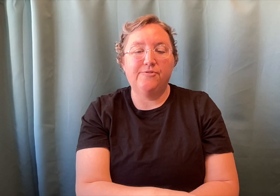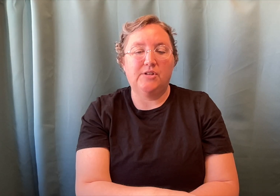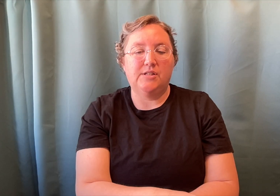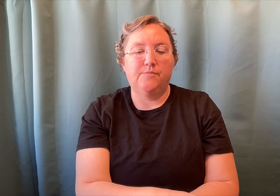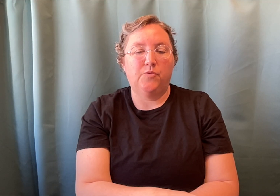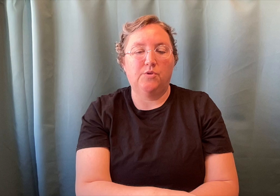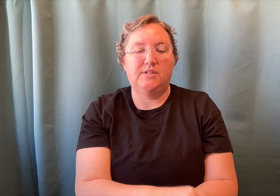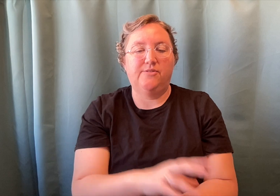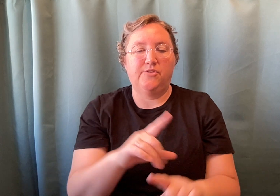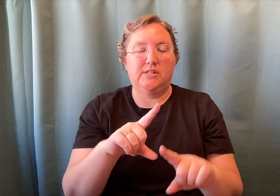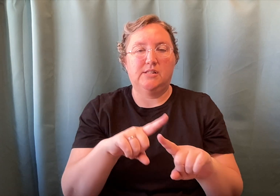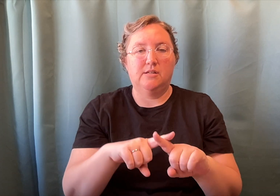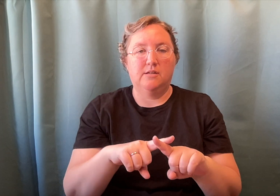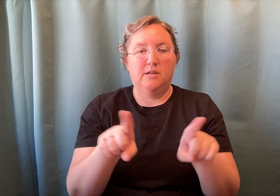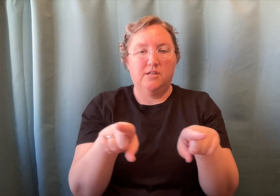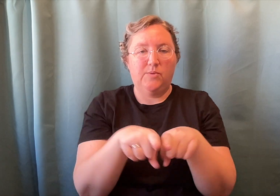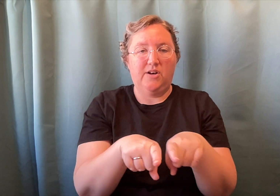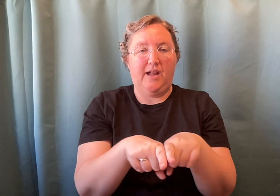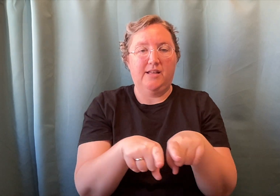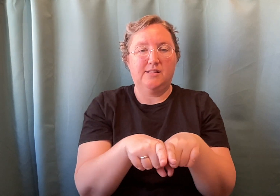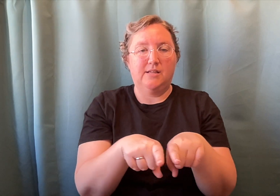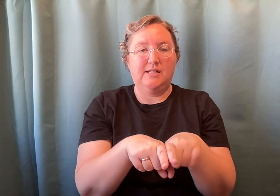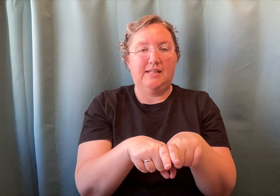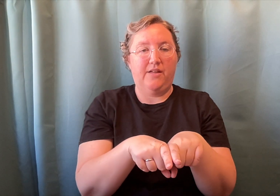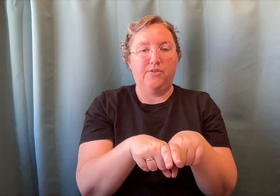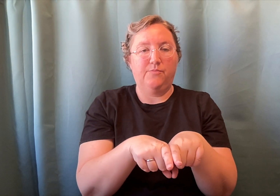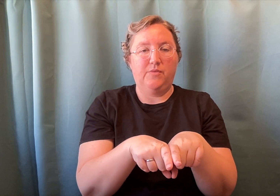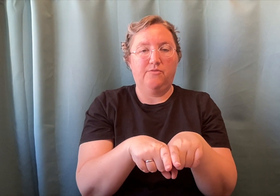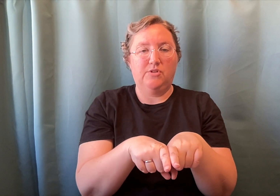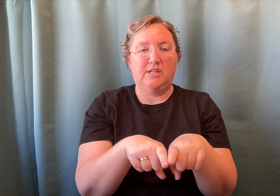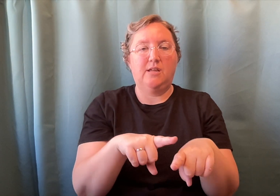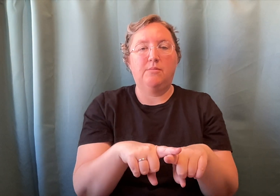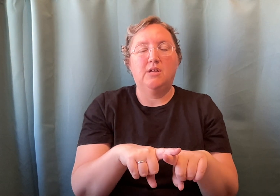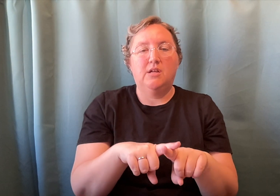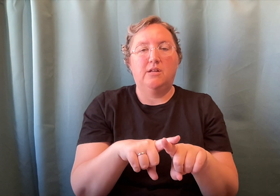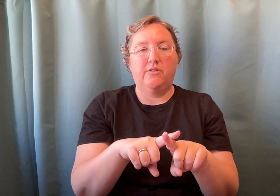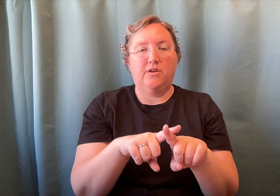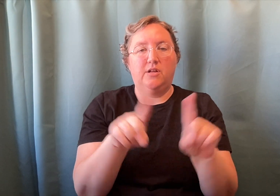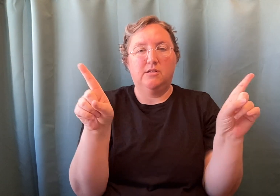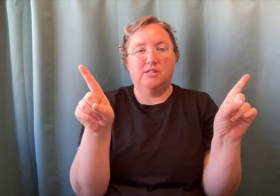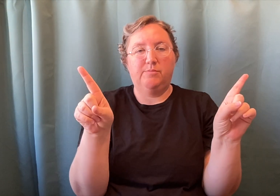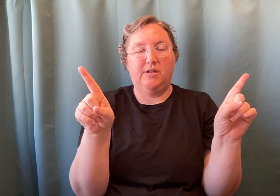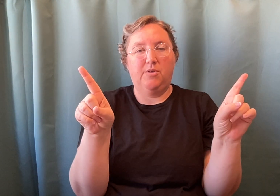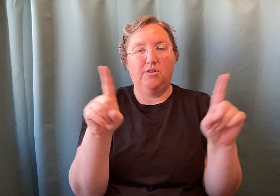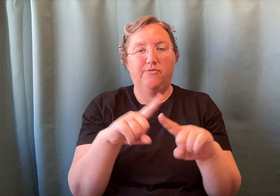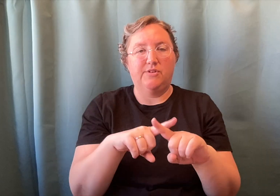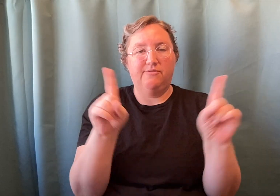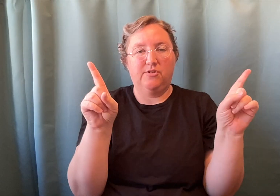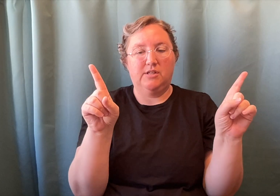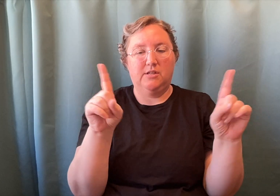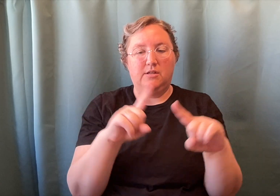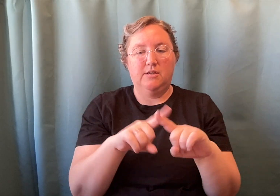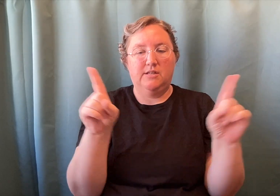Different or difference. So we had our hands together for same. Now they're going to split apart for different.